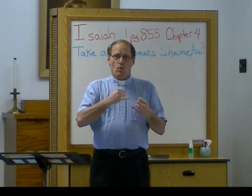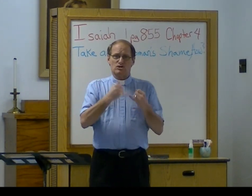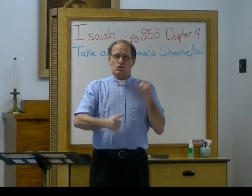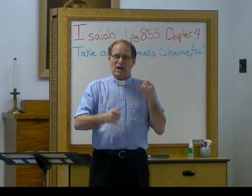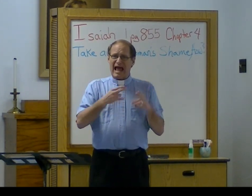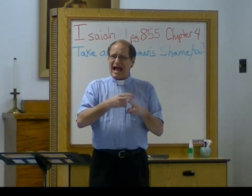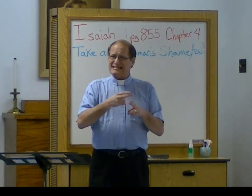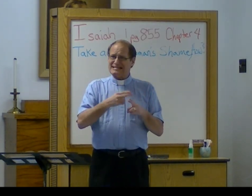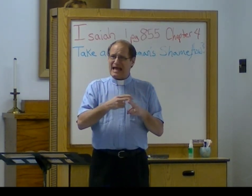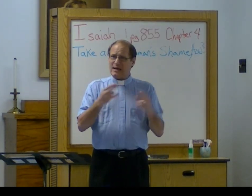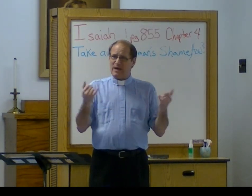What's your last name now?